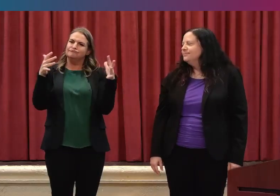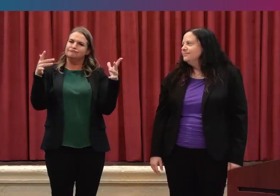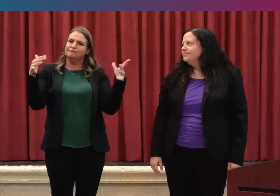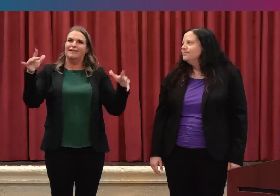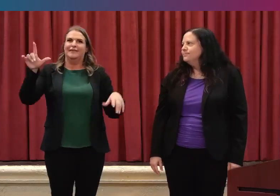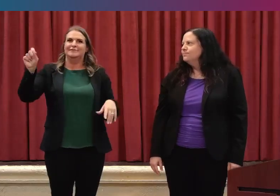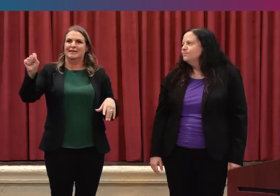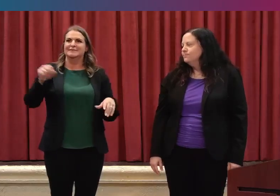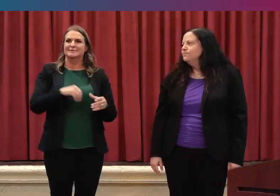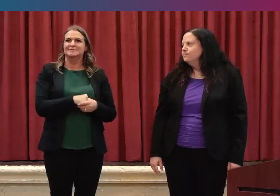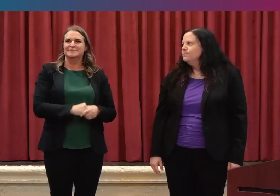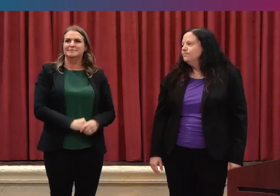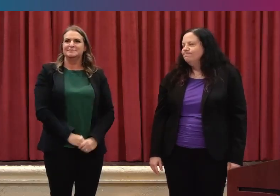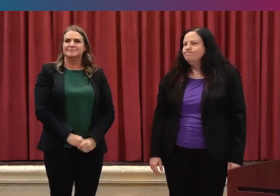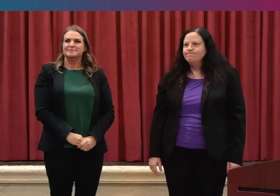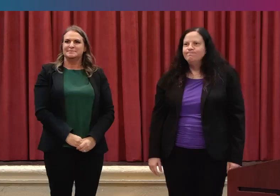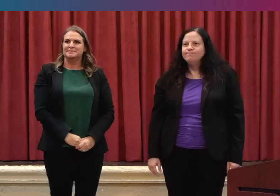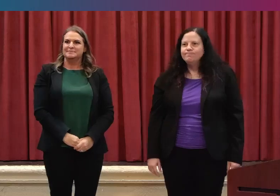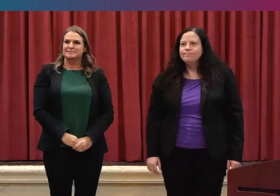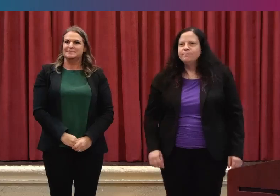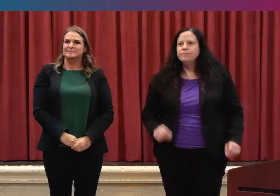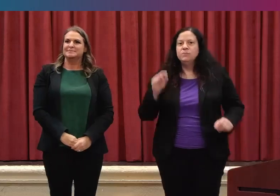we will not stop.